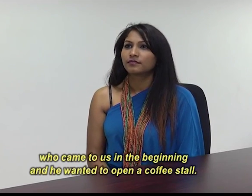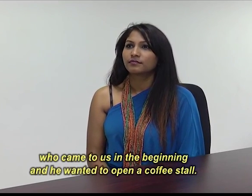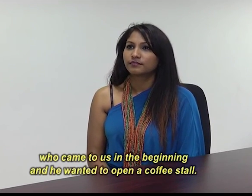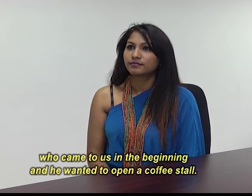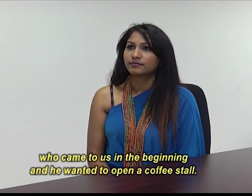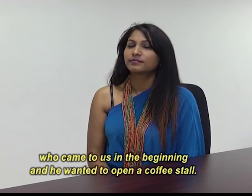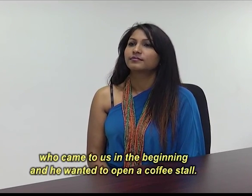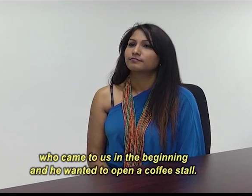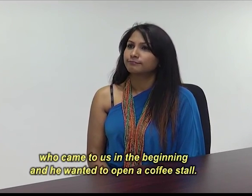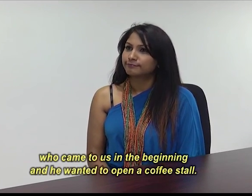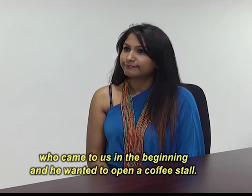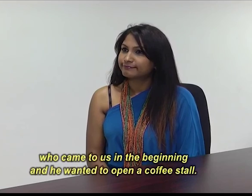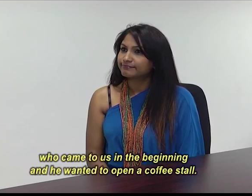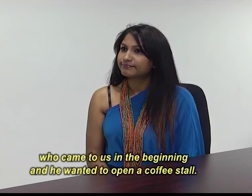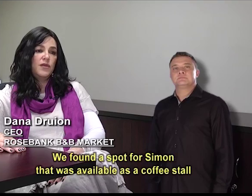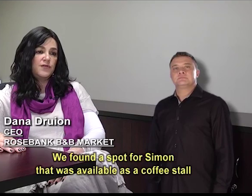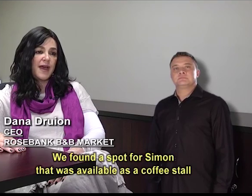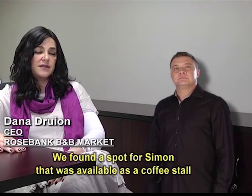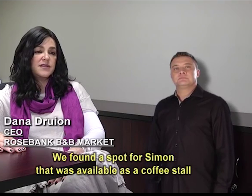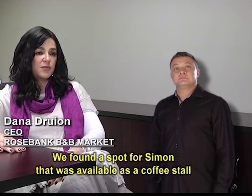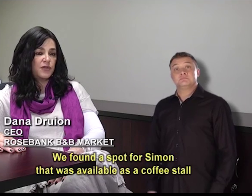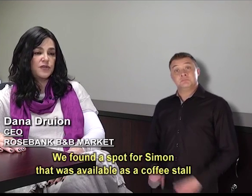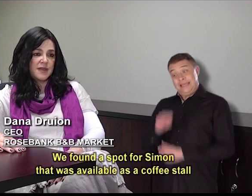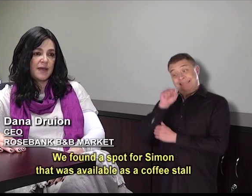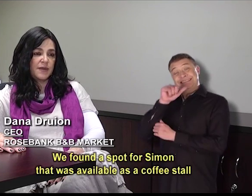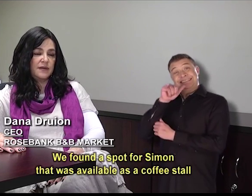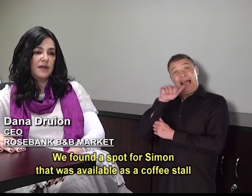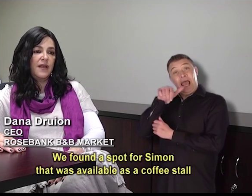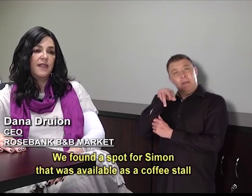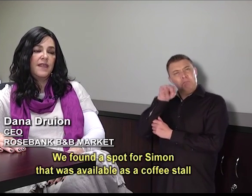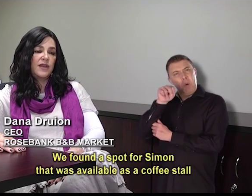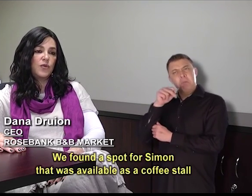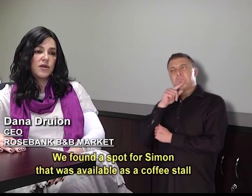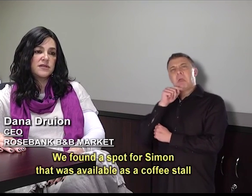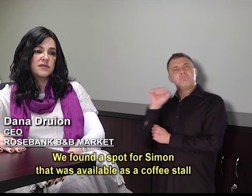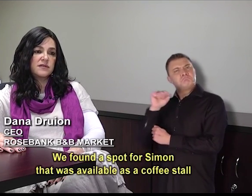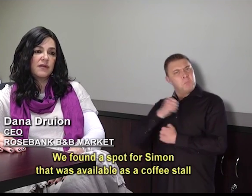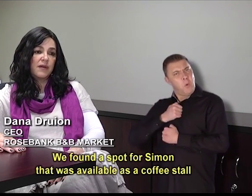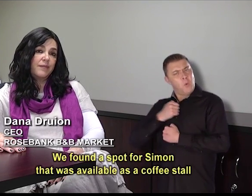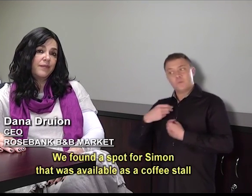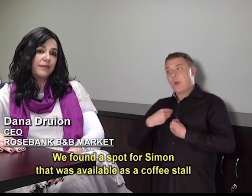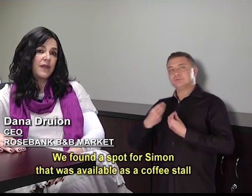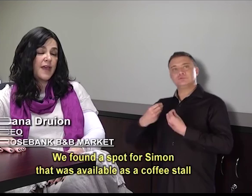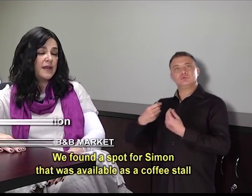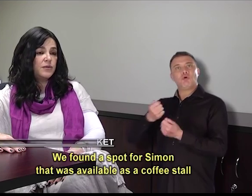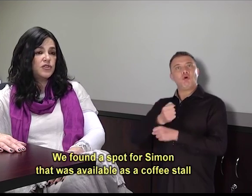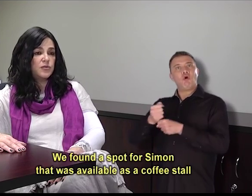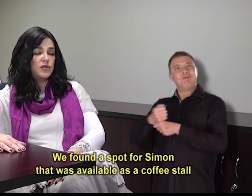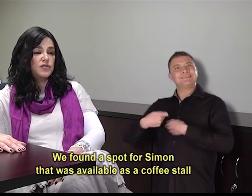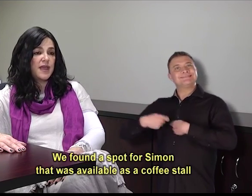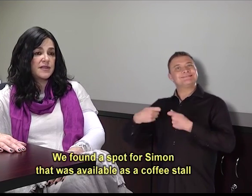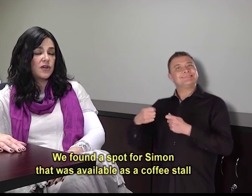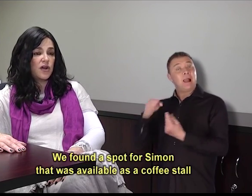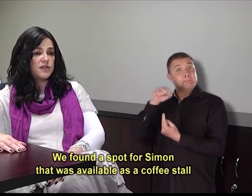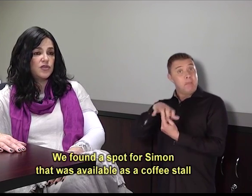wanted to open a coffee stall. We found a spot for Simon that was available to